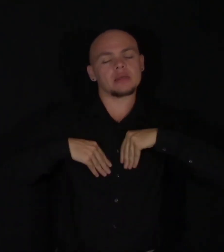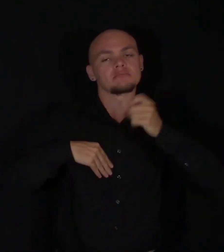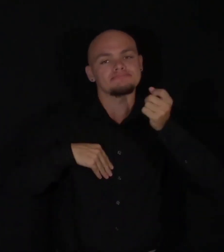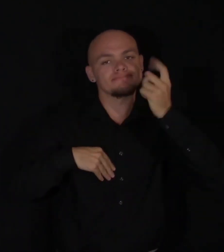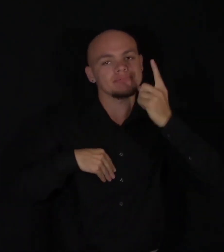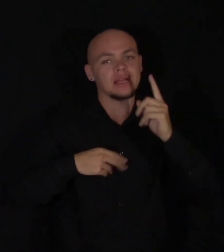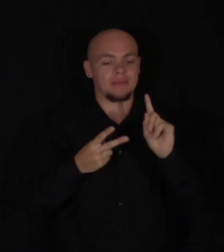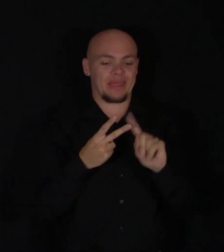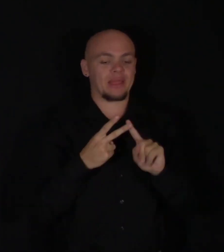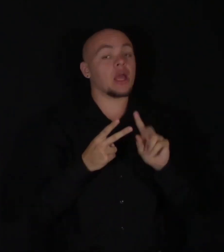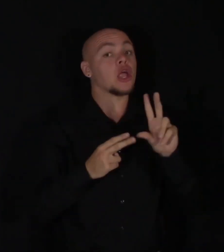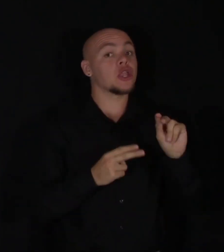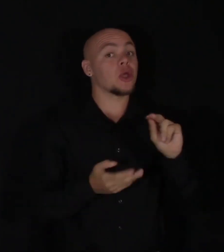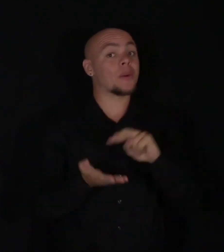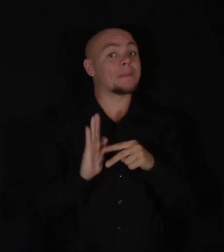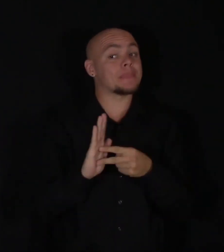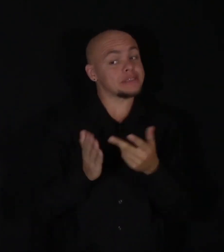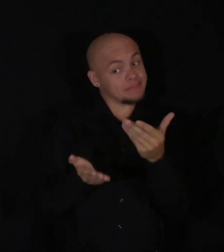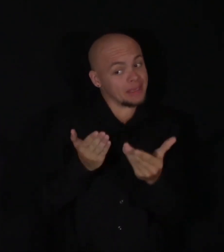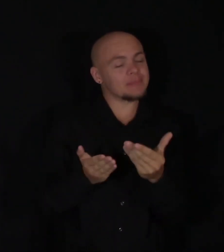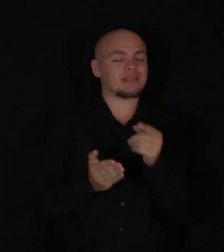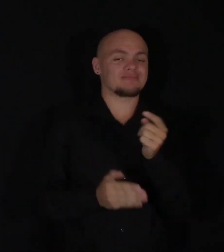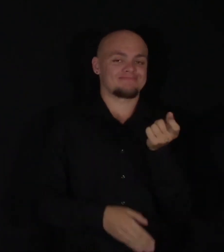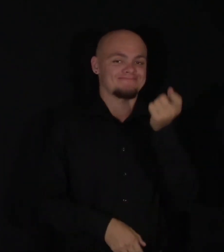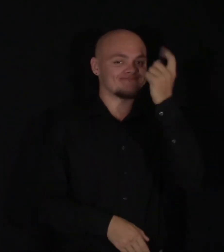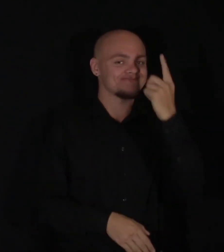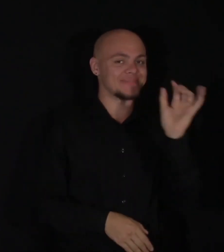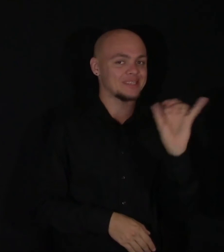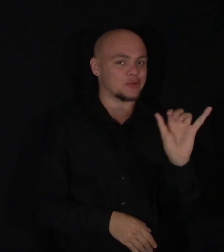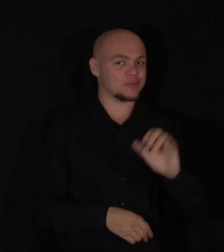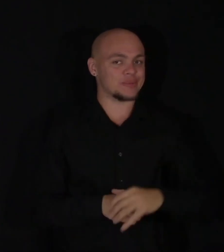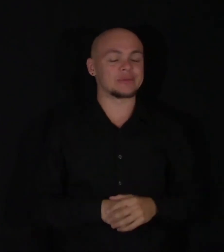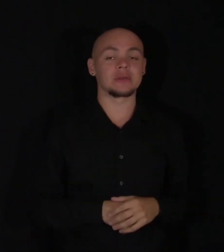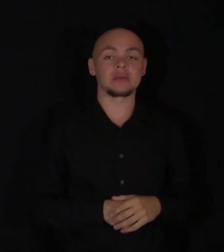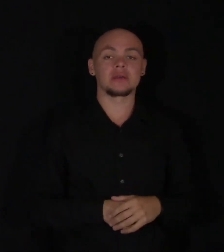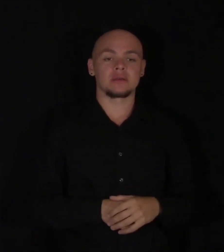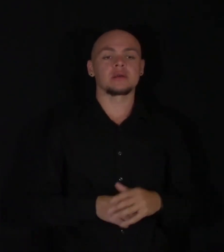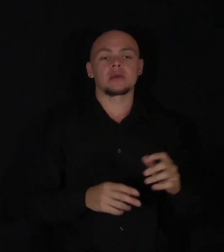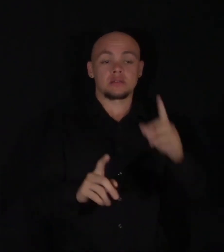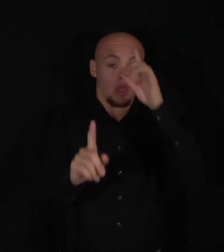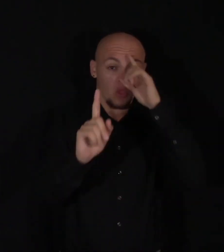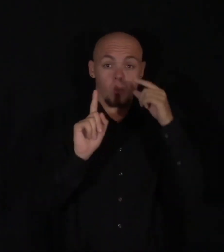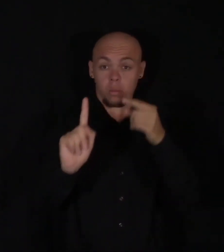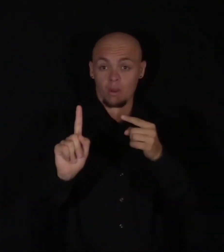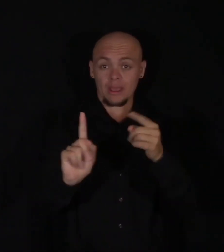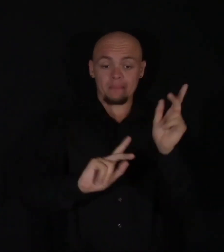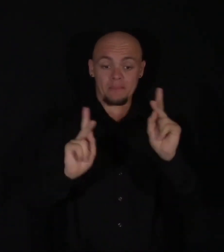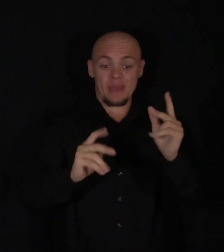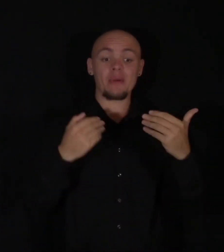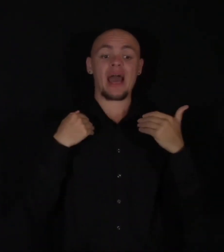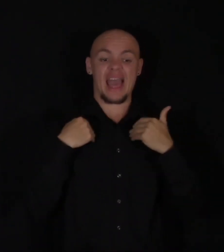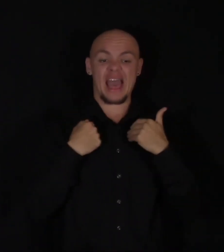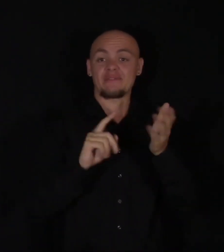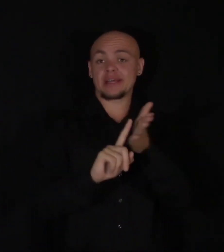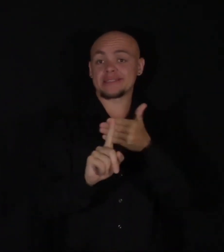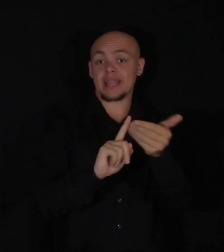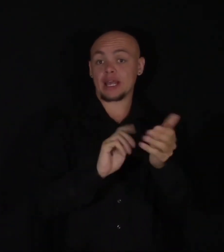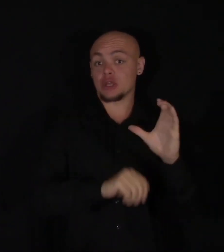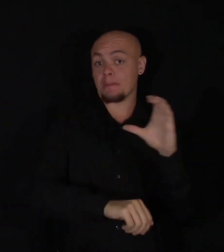So what I really want you to get is that everyone has the power to seduce in them. The trick is to